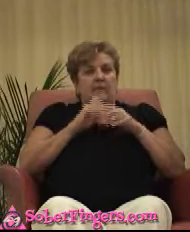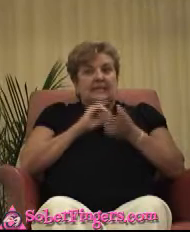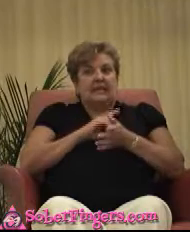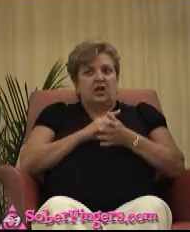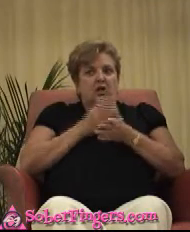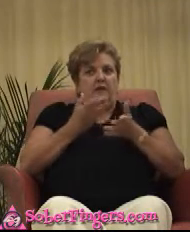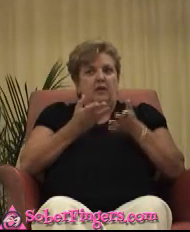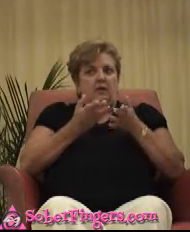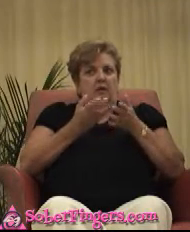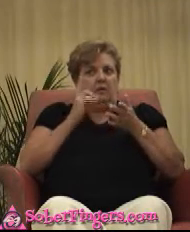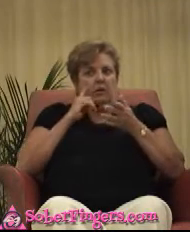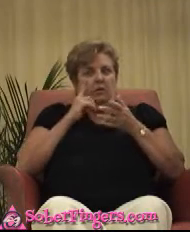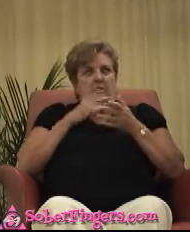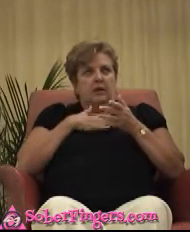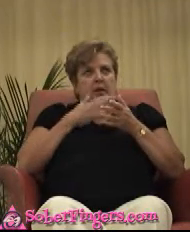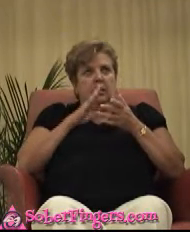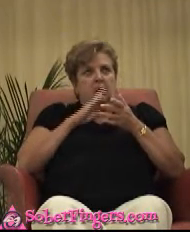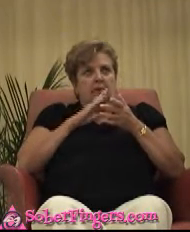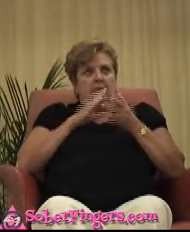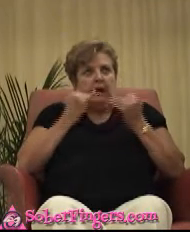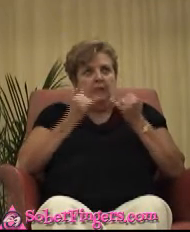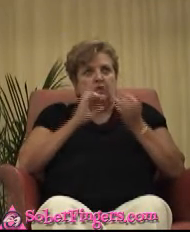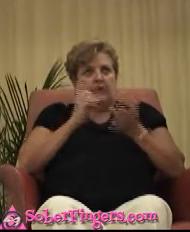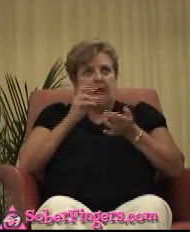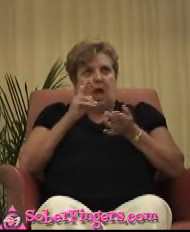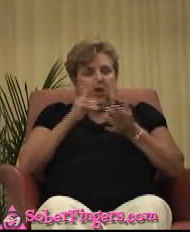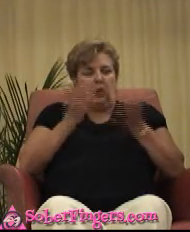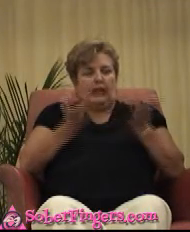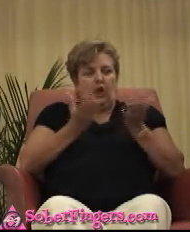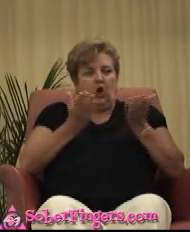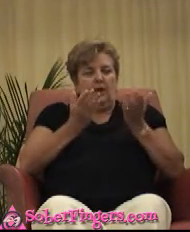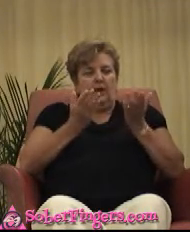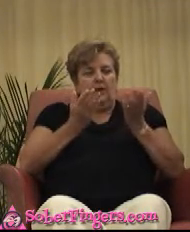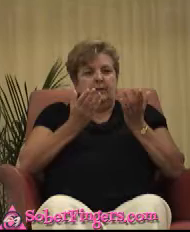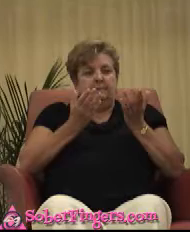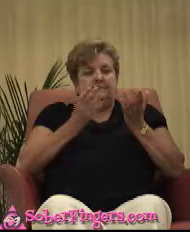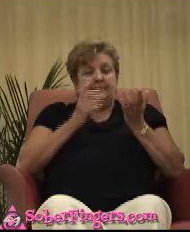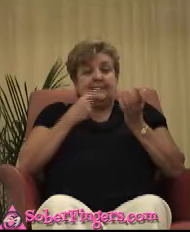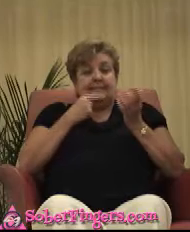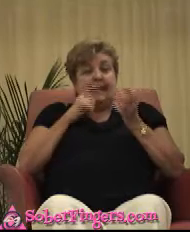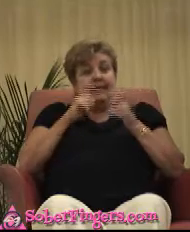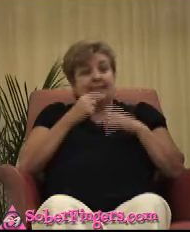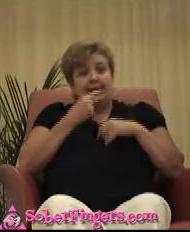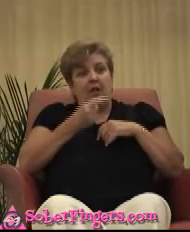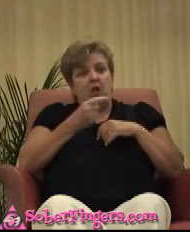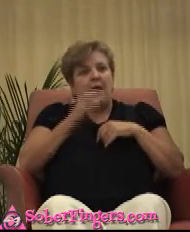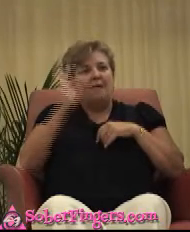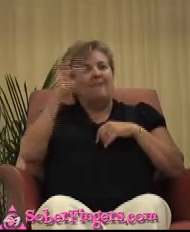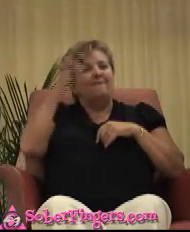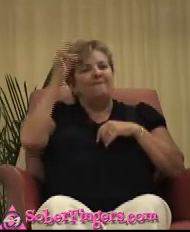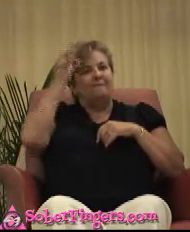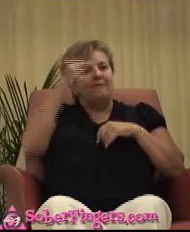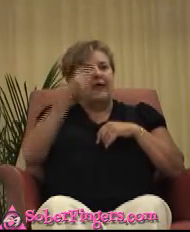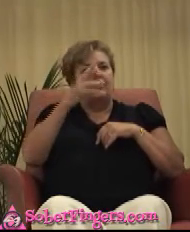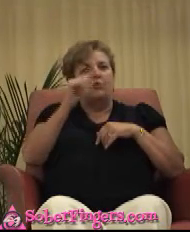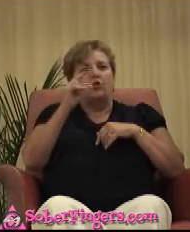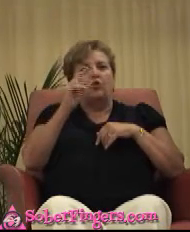doctor before. We went down to his office. He sat me down and said, I have to tell you, a federal grand jury has just indicted you. You're looking at 15 years in federal